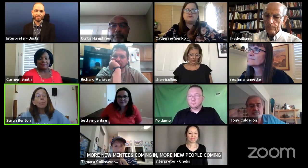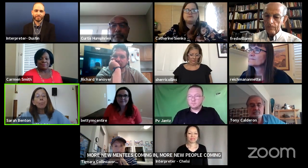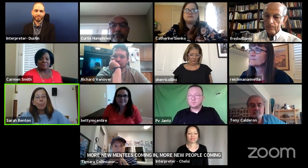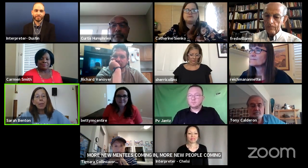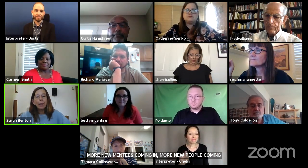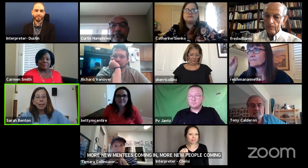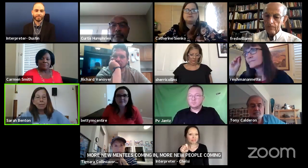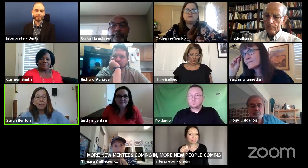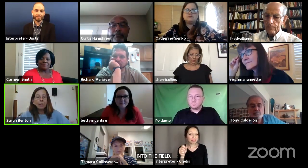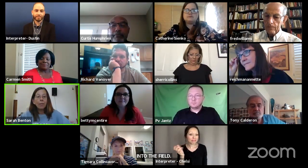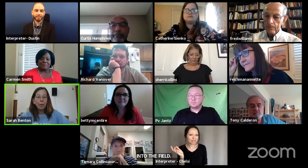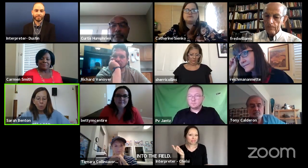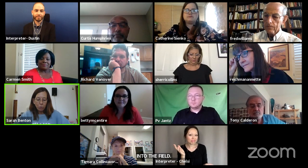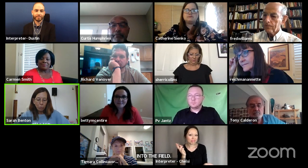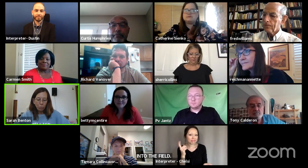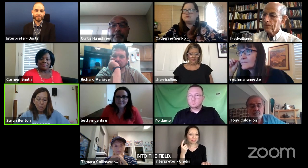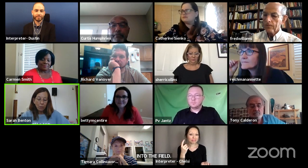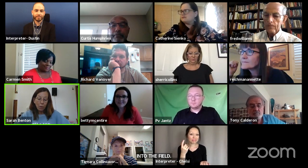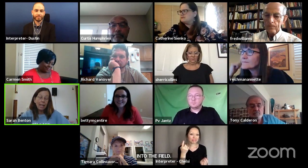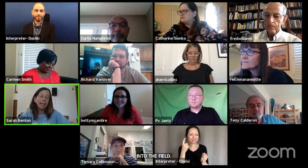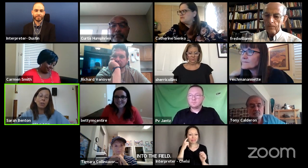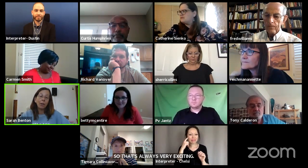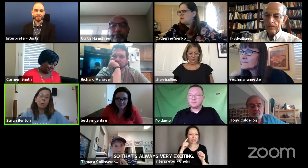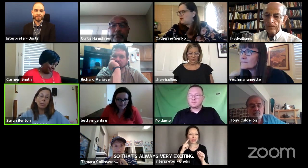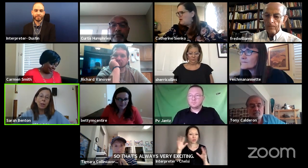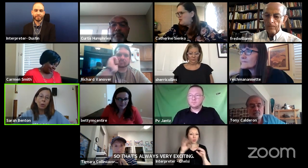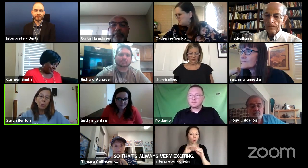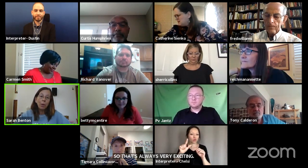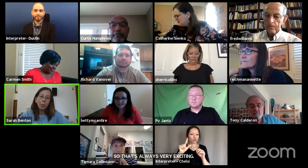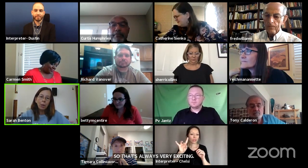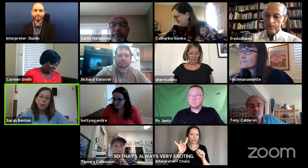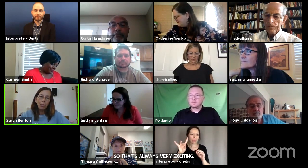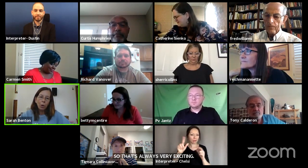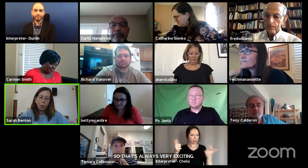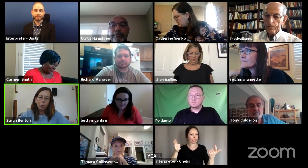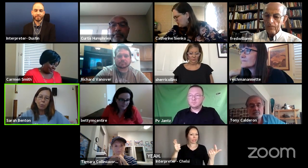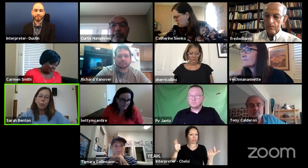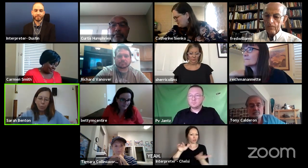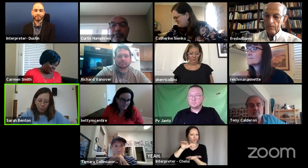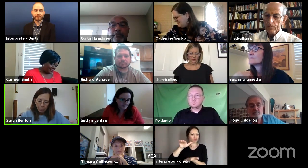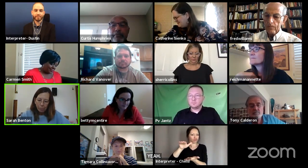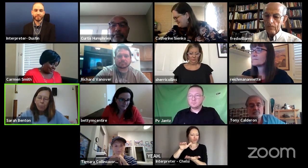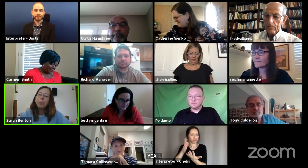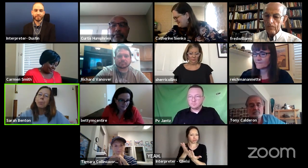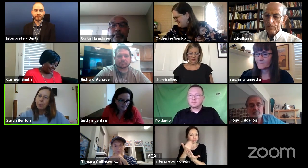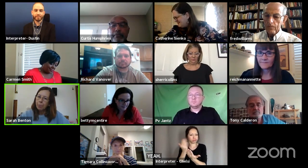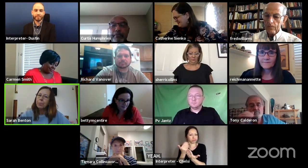Yeah, I think that's, we had 28. So that was a big group that we worked through.